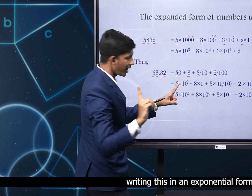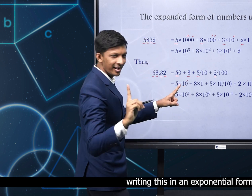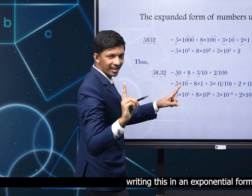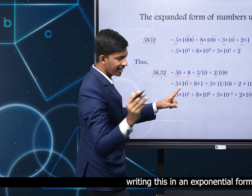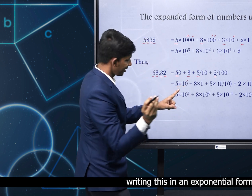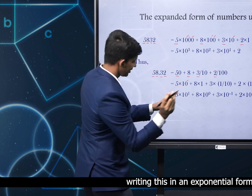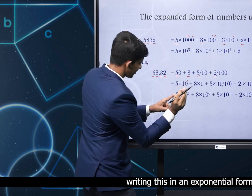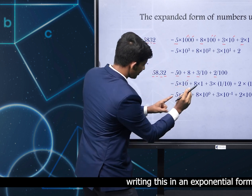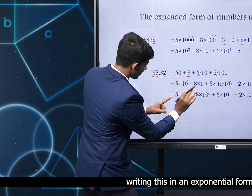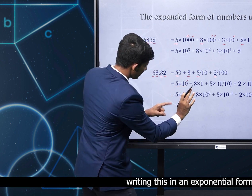Writing this in an exponential form,